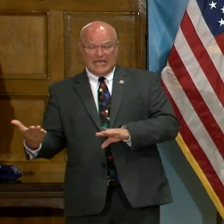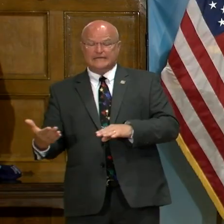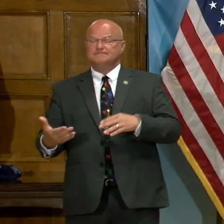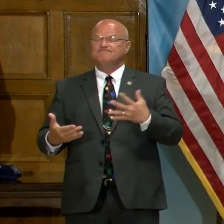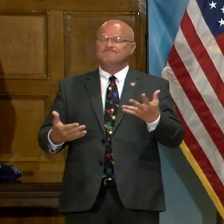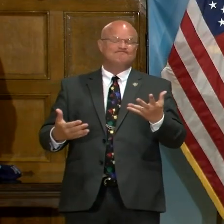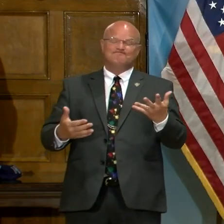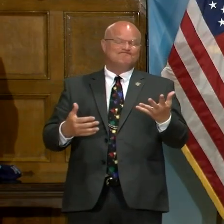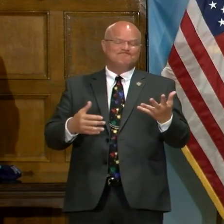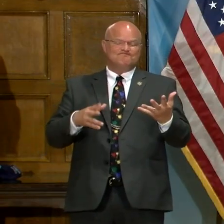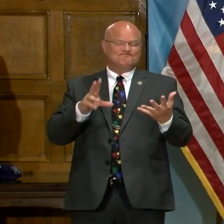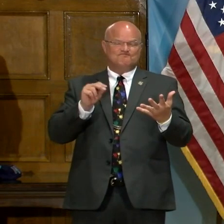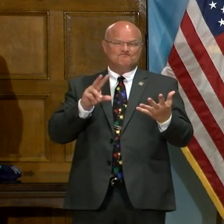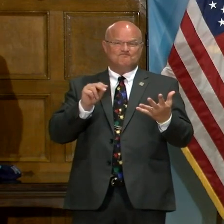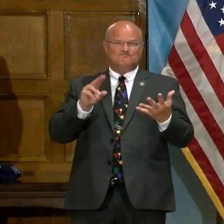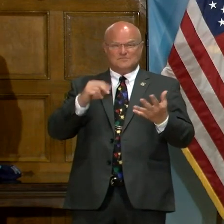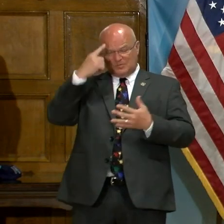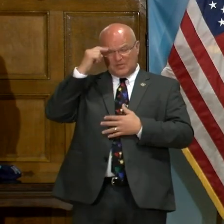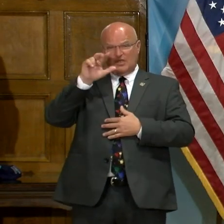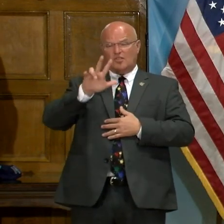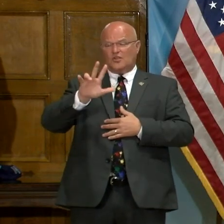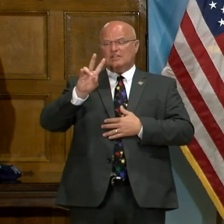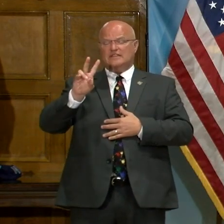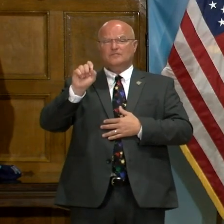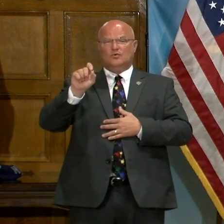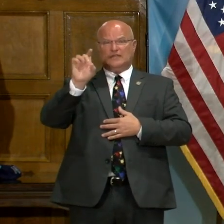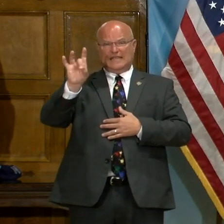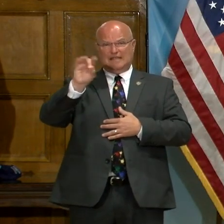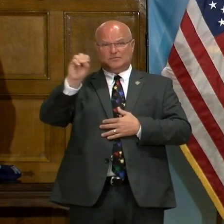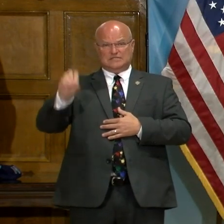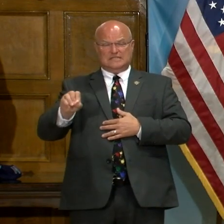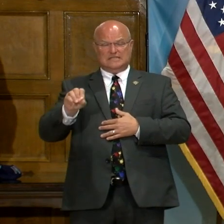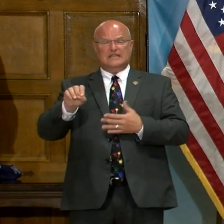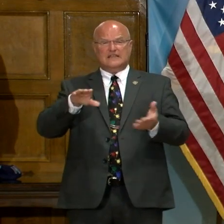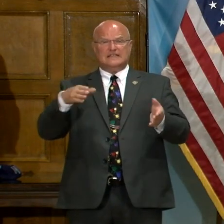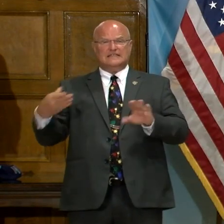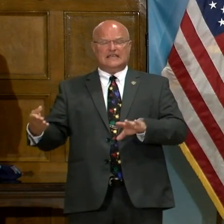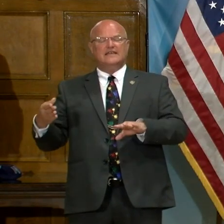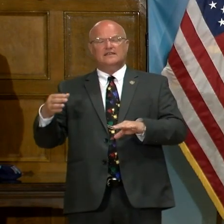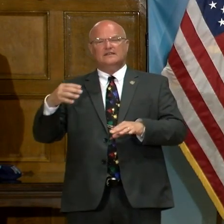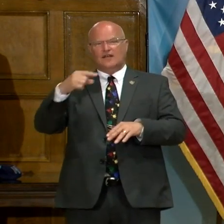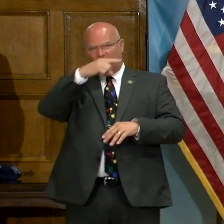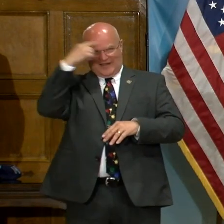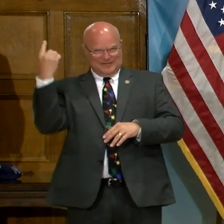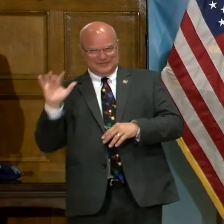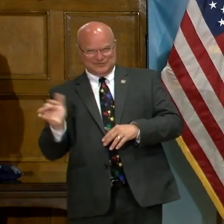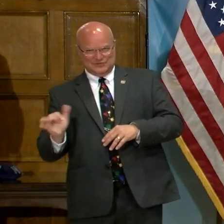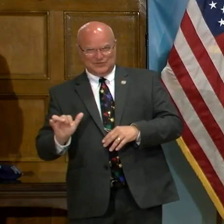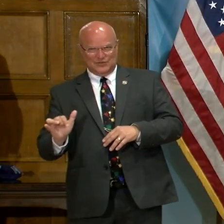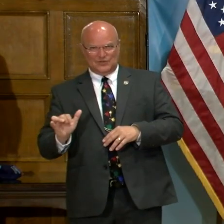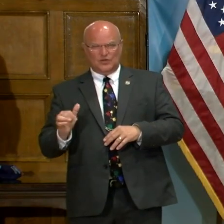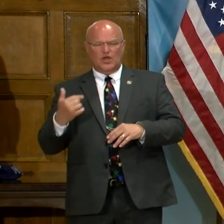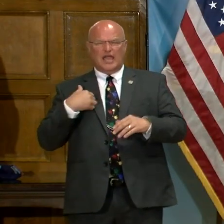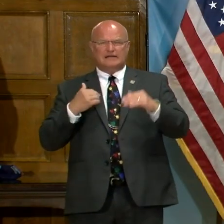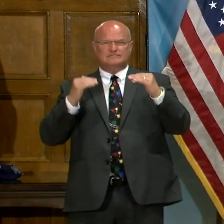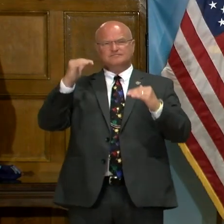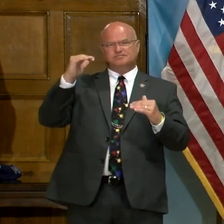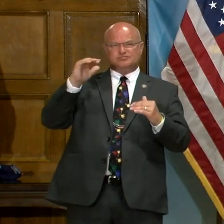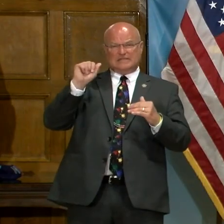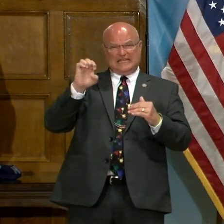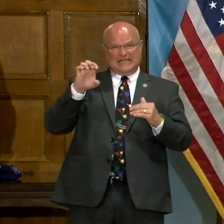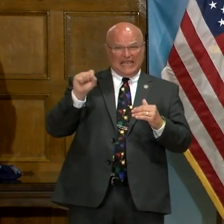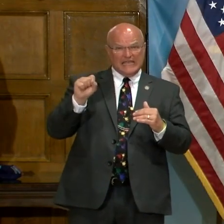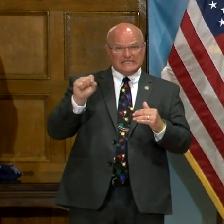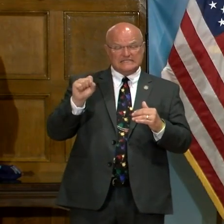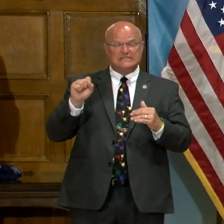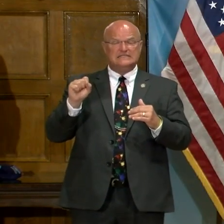Well, not really, because 37.8% of the deaths are African Americans. So although we have a disproportionate number of